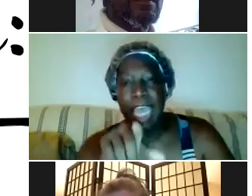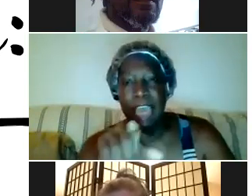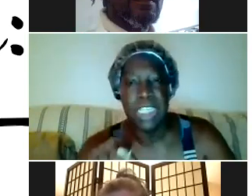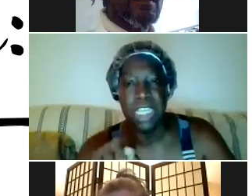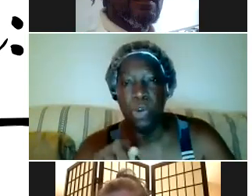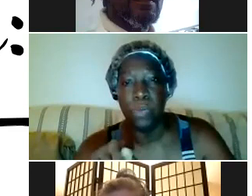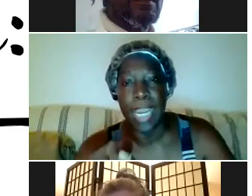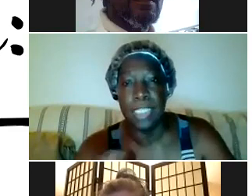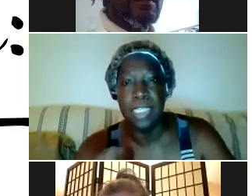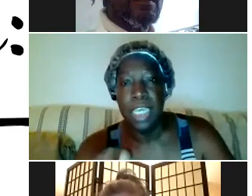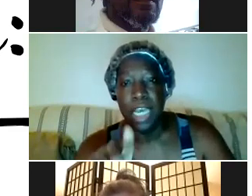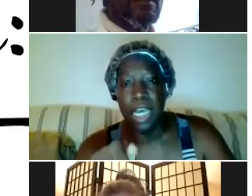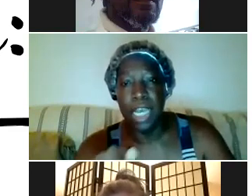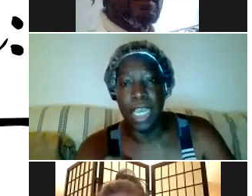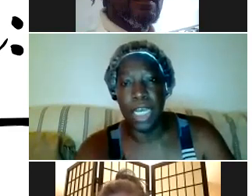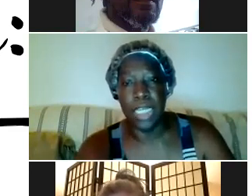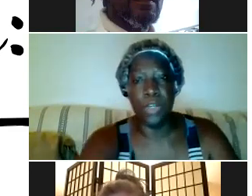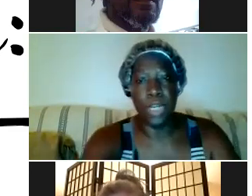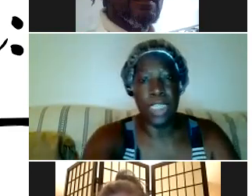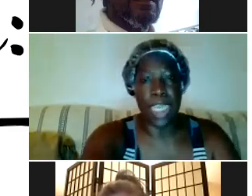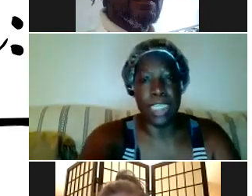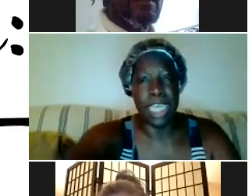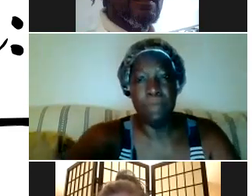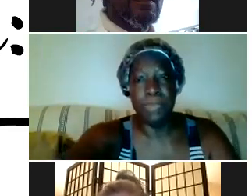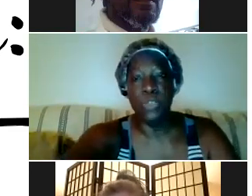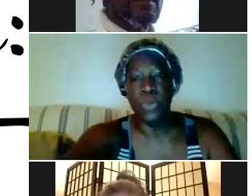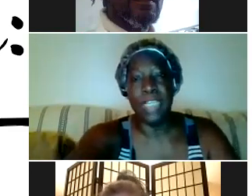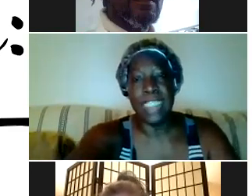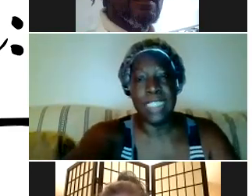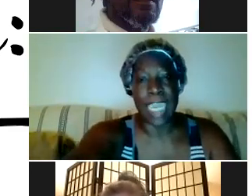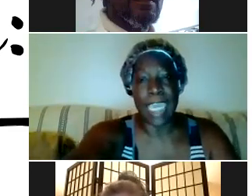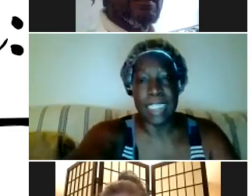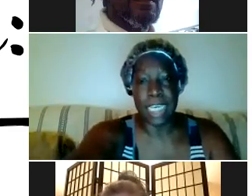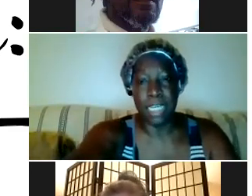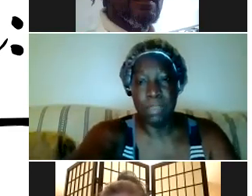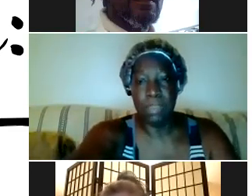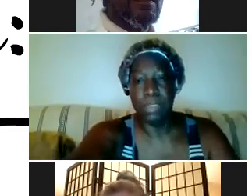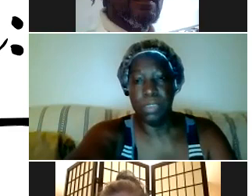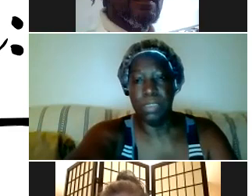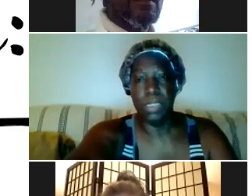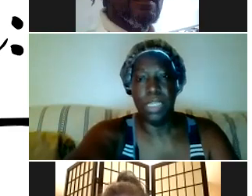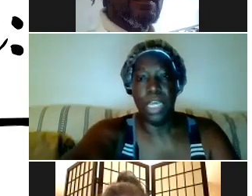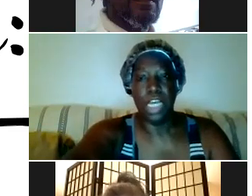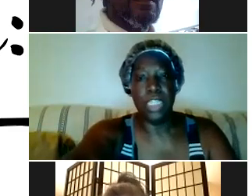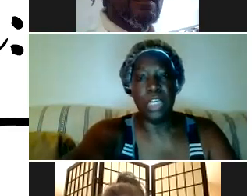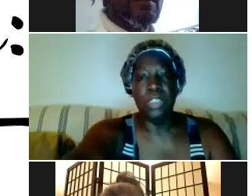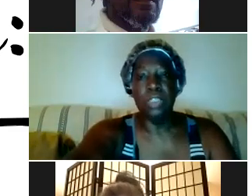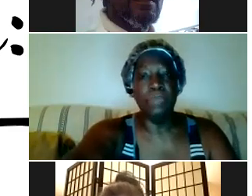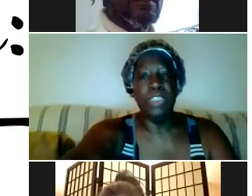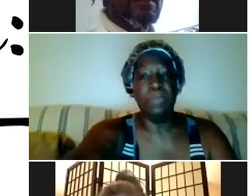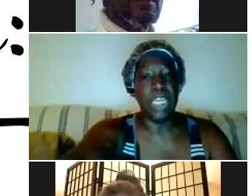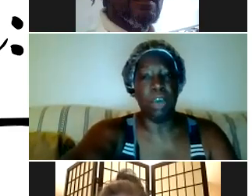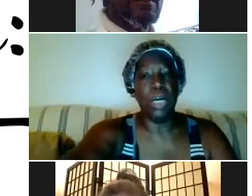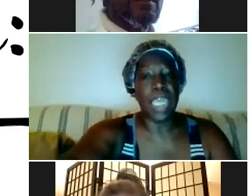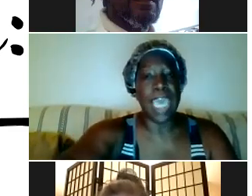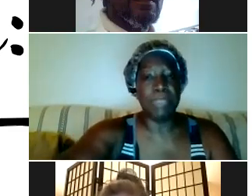actually, I have this incorrect. Under the examples where it says A.S.L, those are